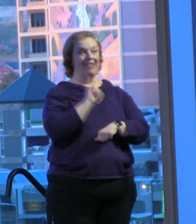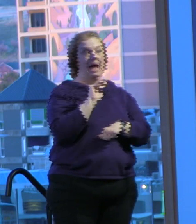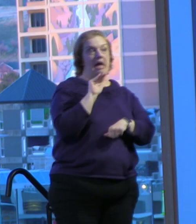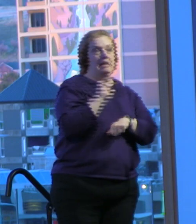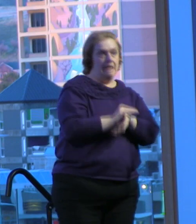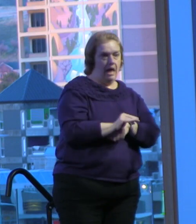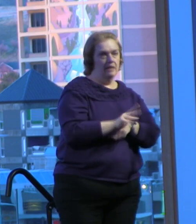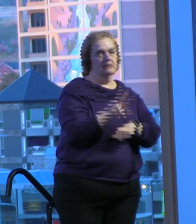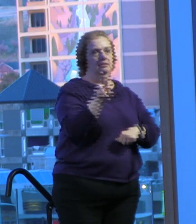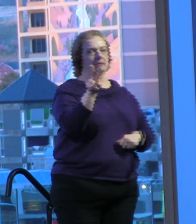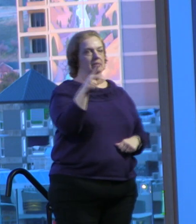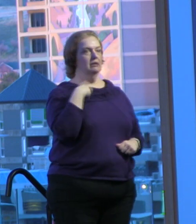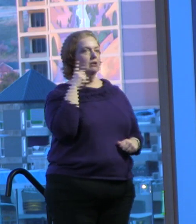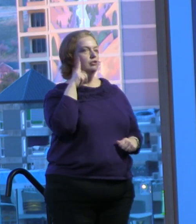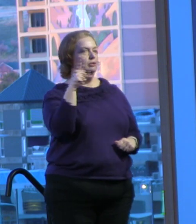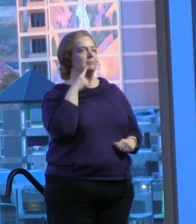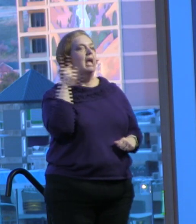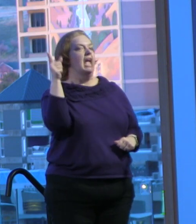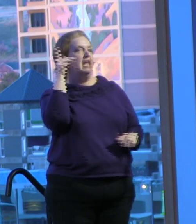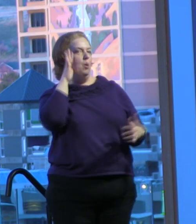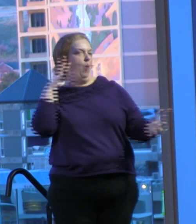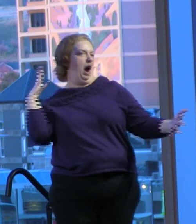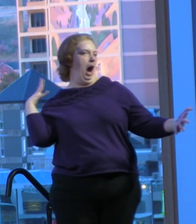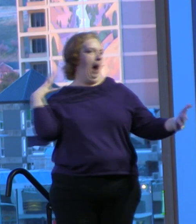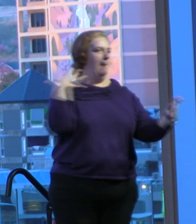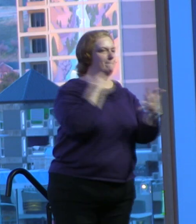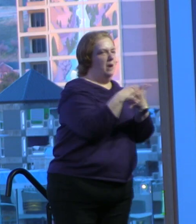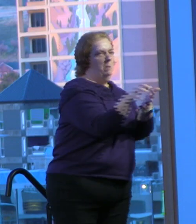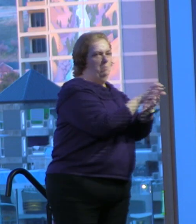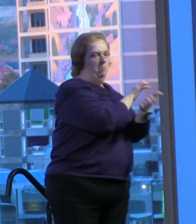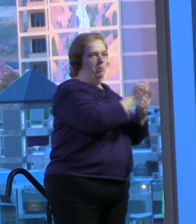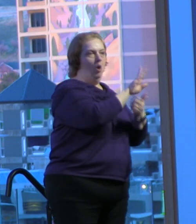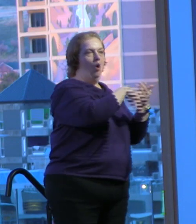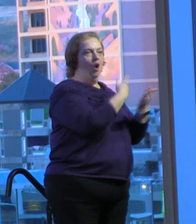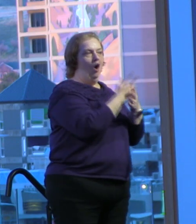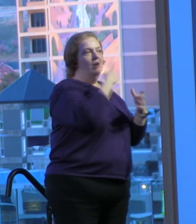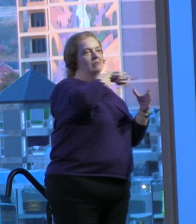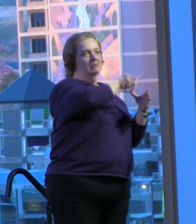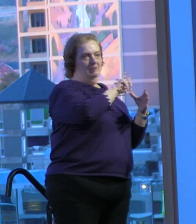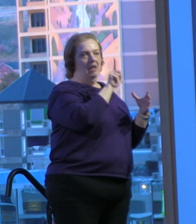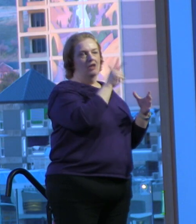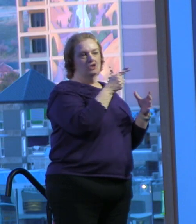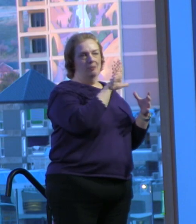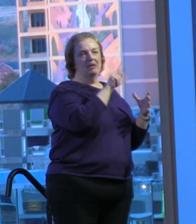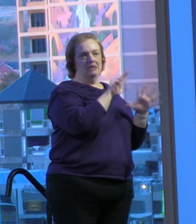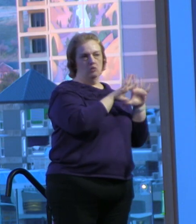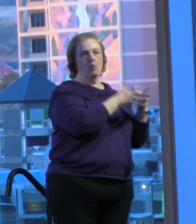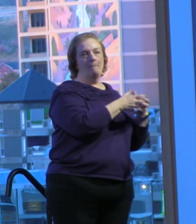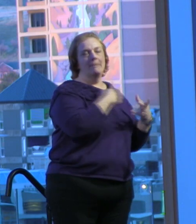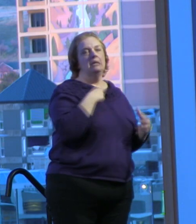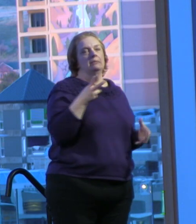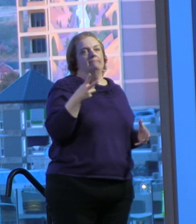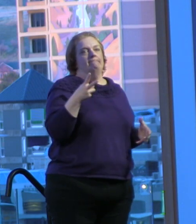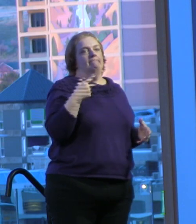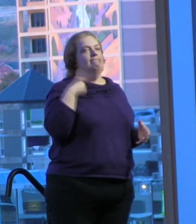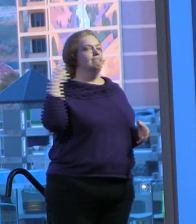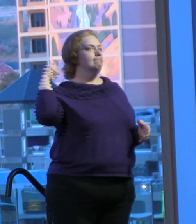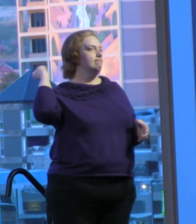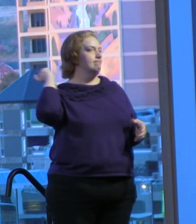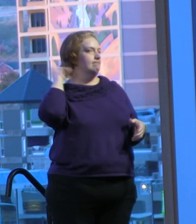in Sumter, Oregon. I had to listen to that voice in my head that said, "Hey, Mike,